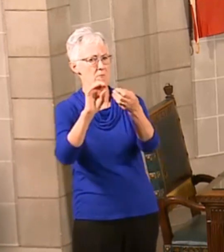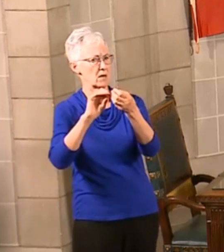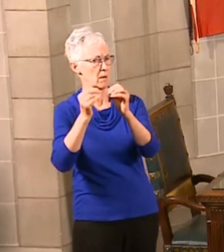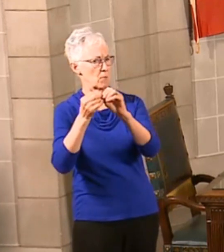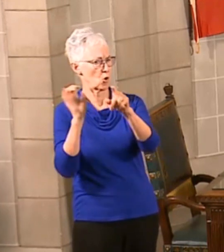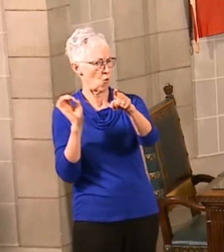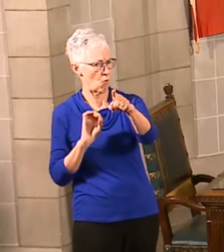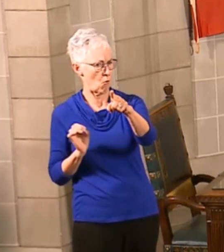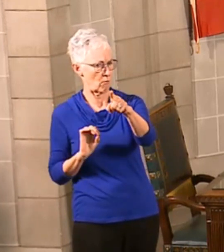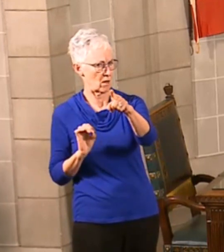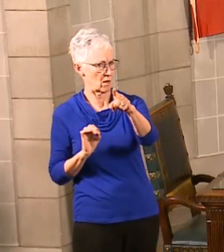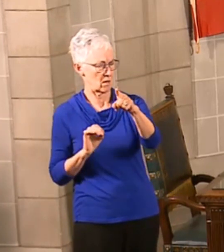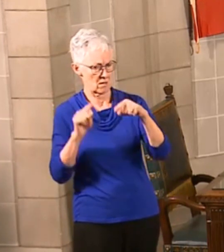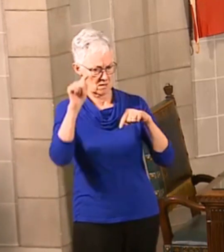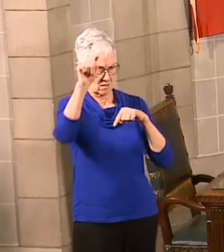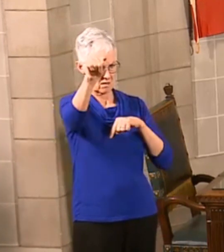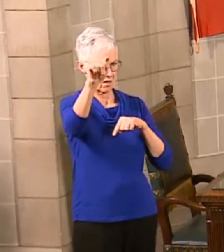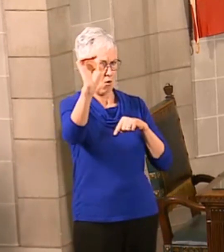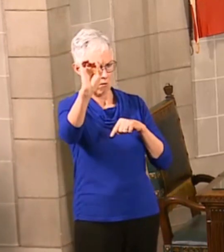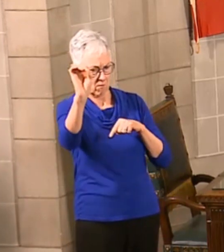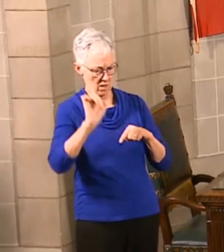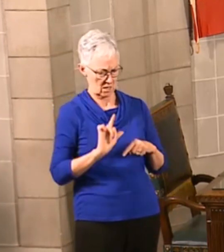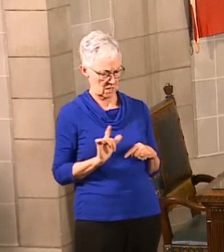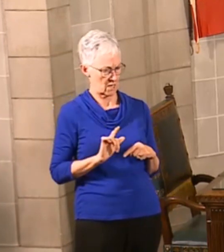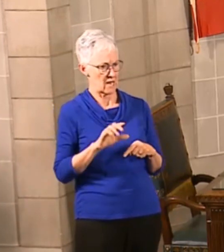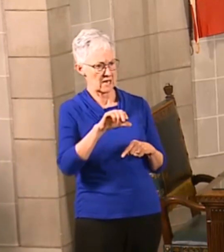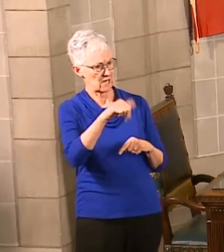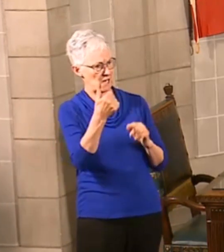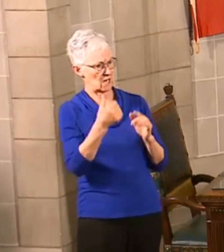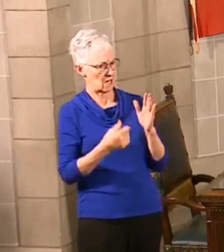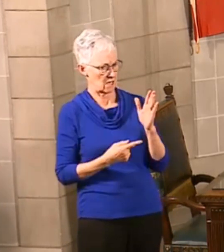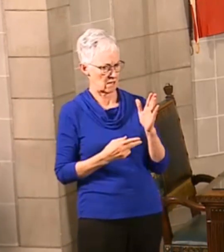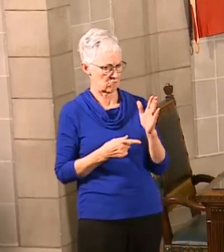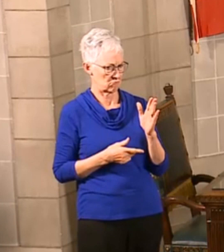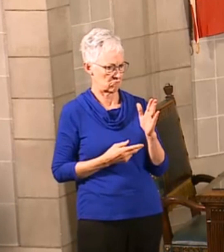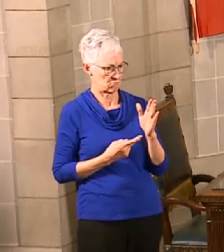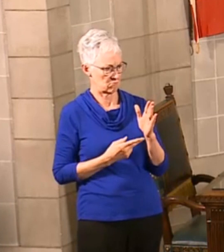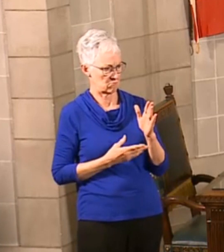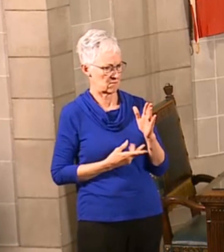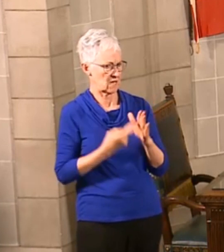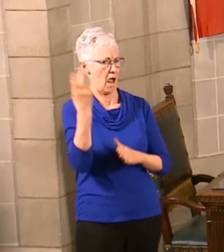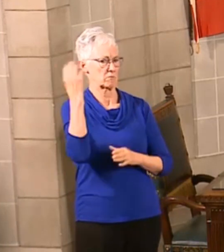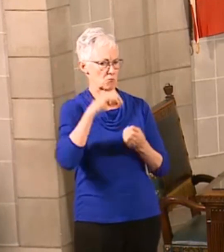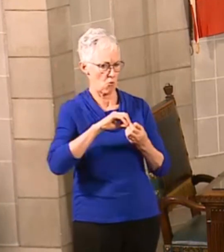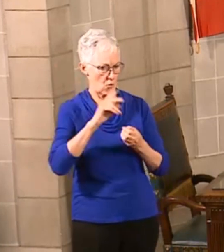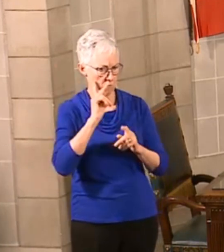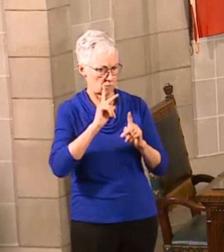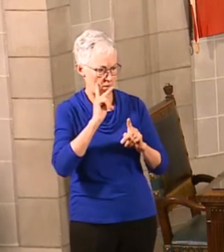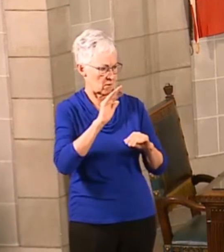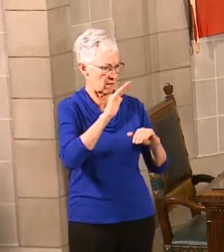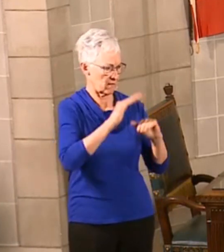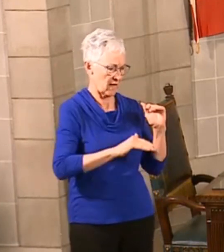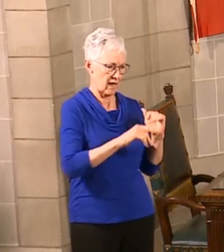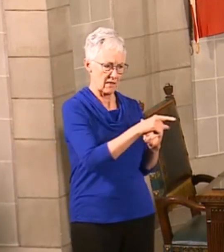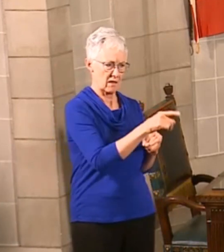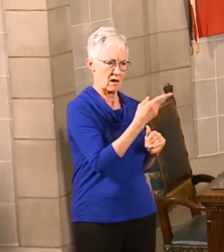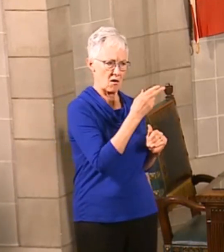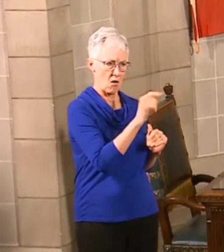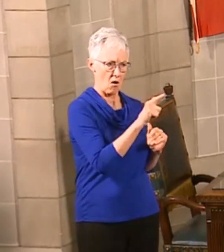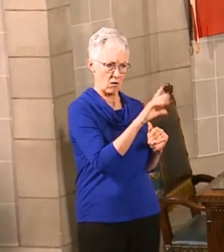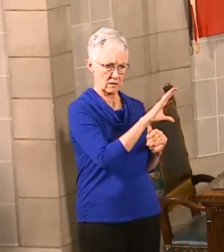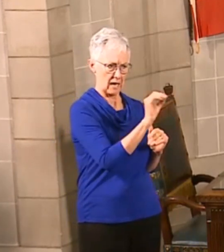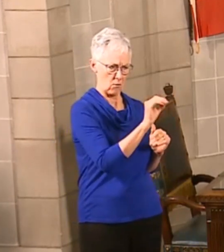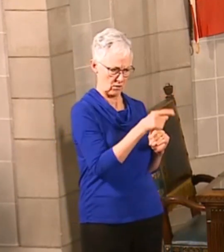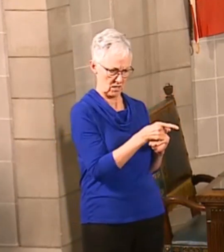10 times the population of Adams and Hall County, respectively. Does a case per resident ratio of 10 times higher in parts of the